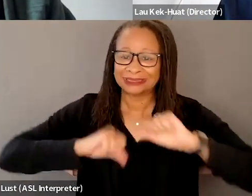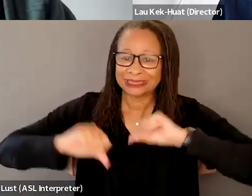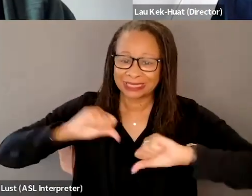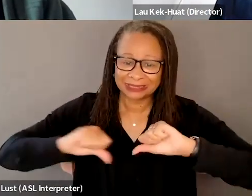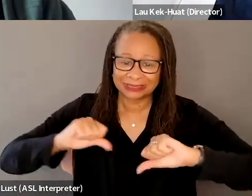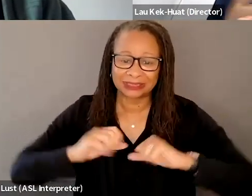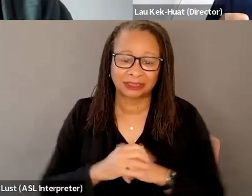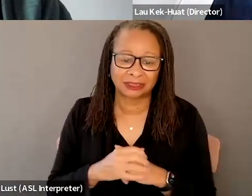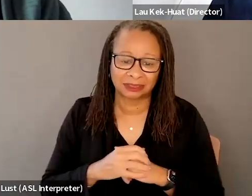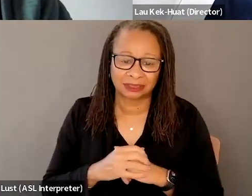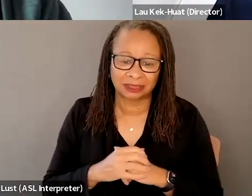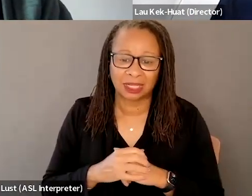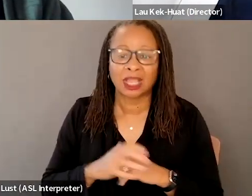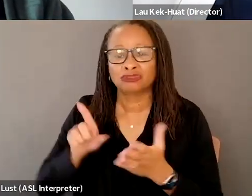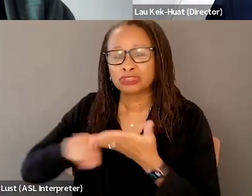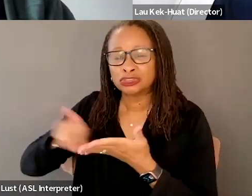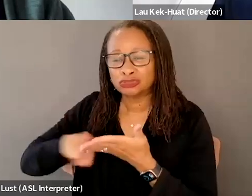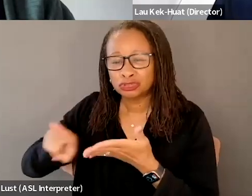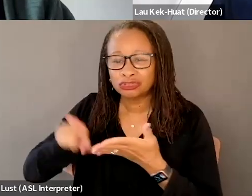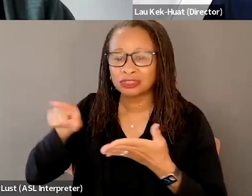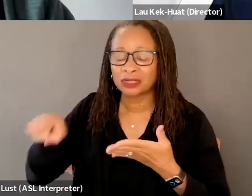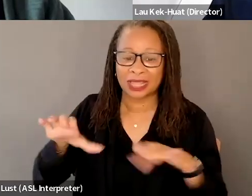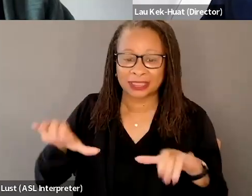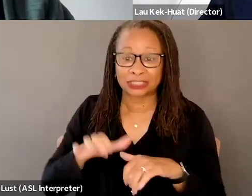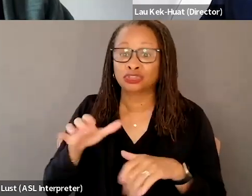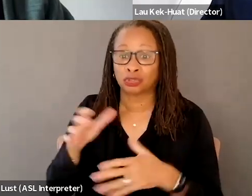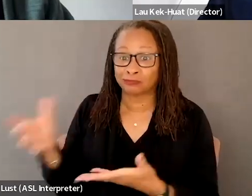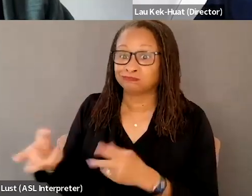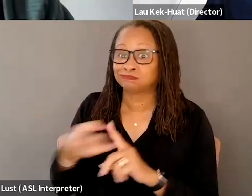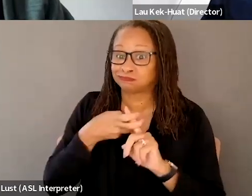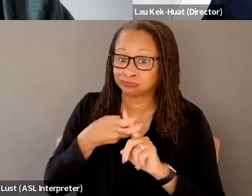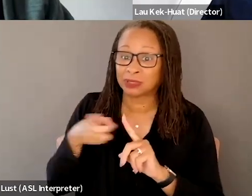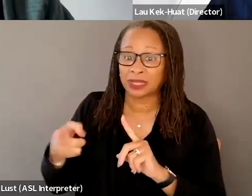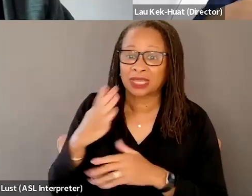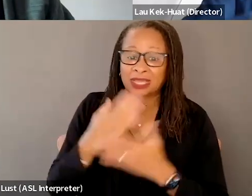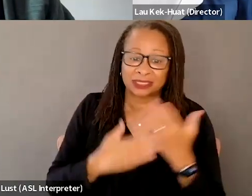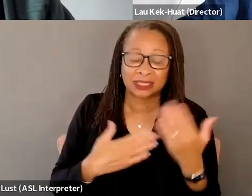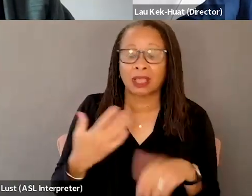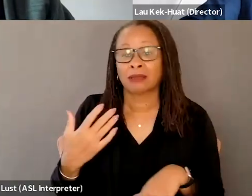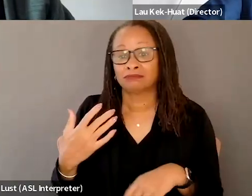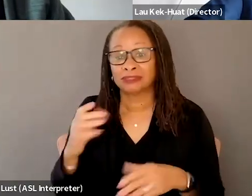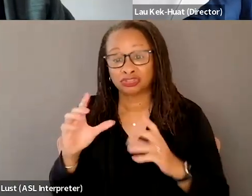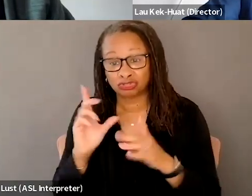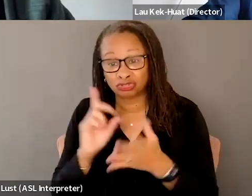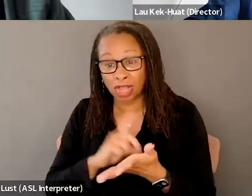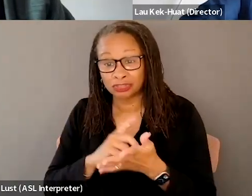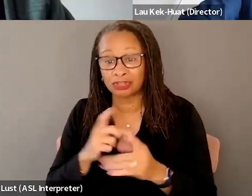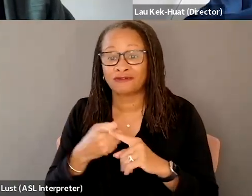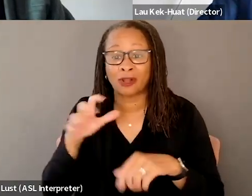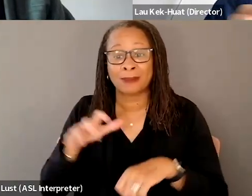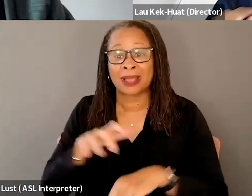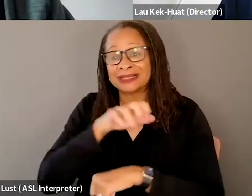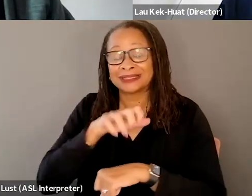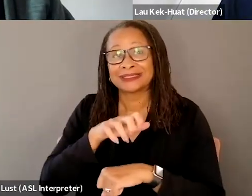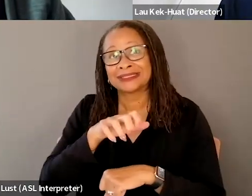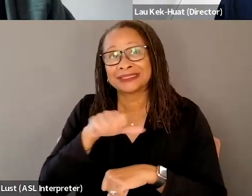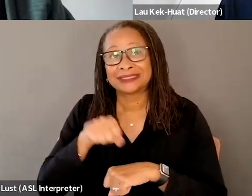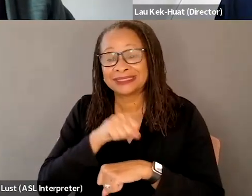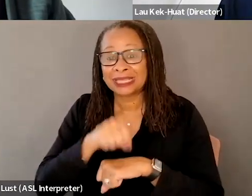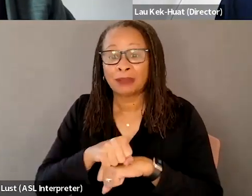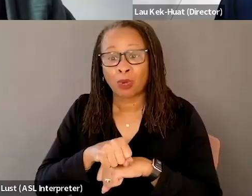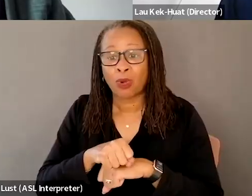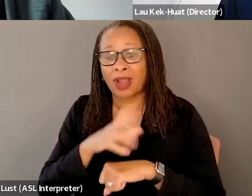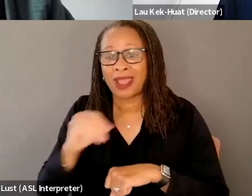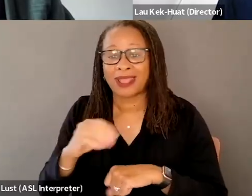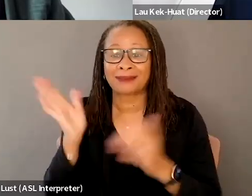chemicals research. They do employ some Peranakan doctors in Singapore and Malaysia, but not the Chinese. Yeah.